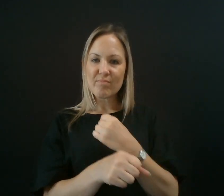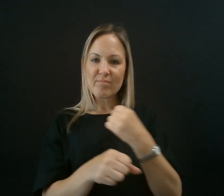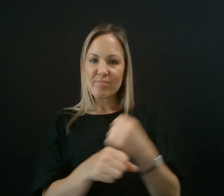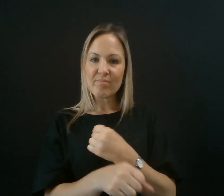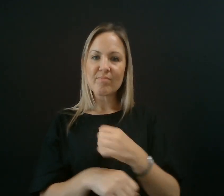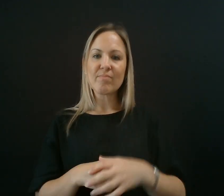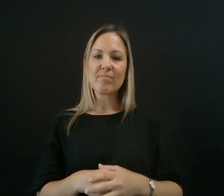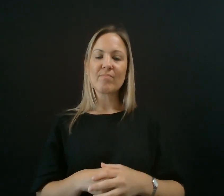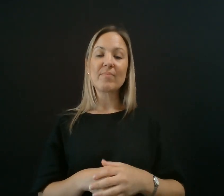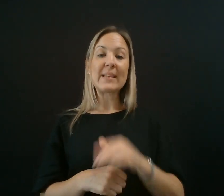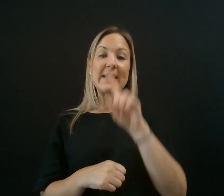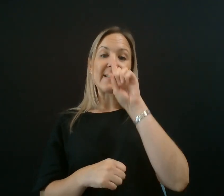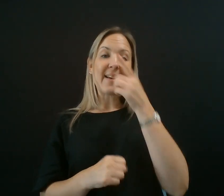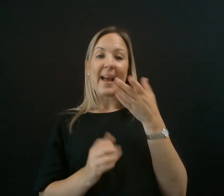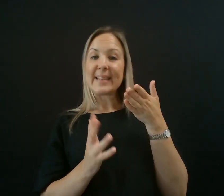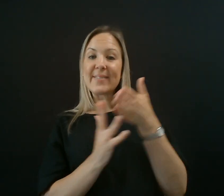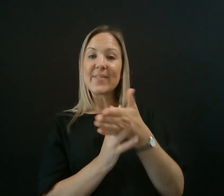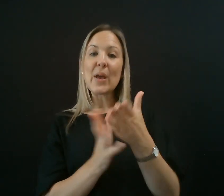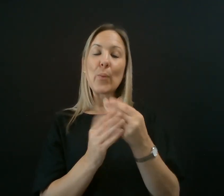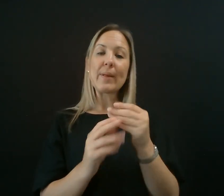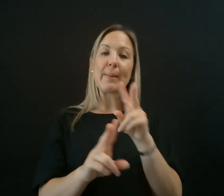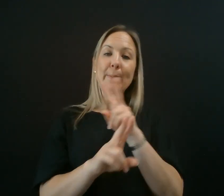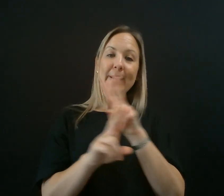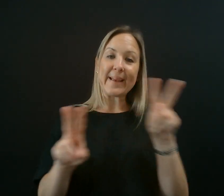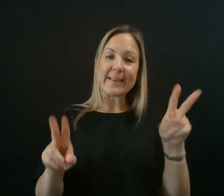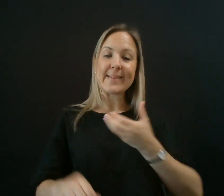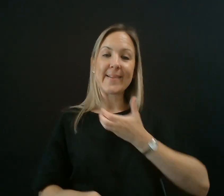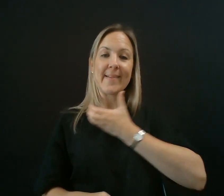not to interfere with the peace, comfort, or privacy of neighbours,